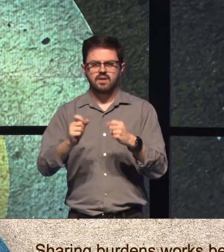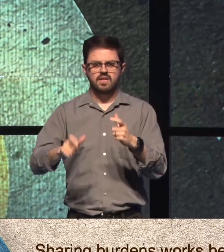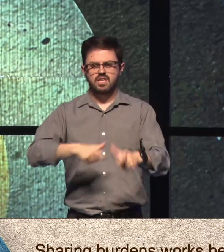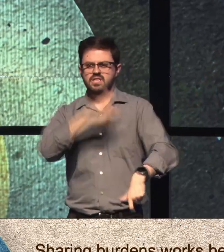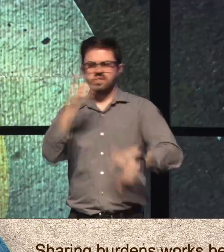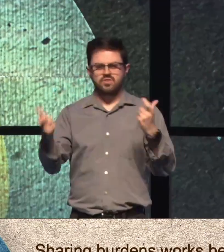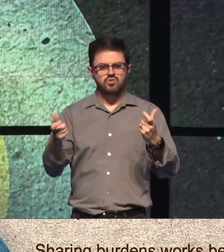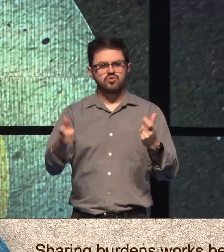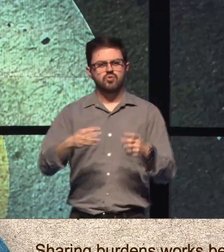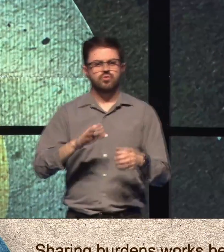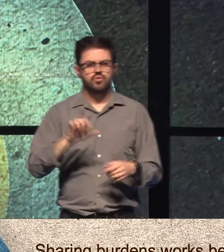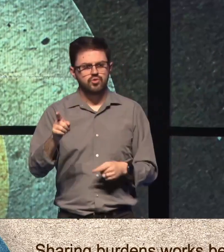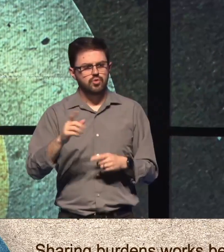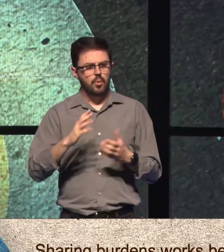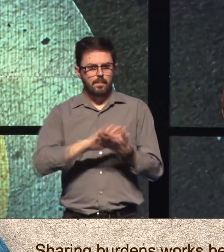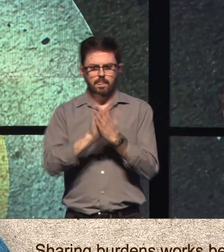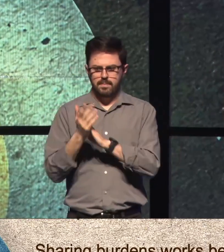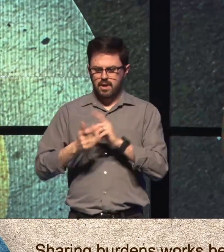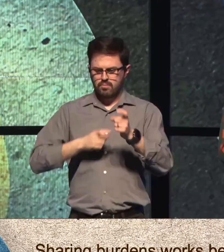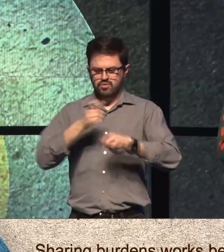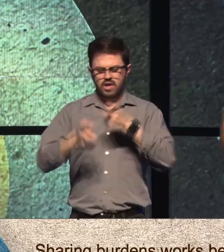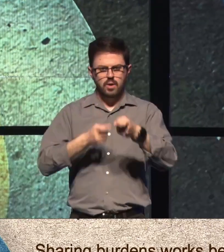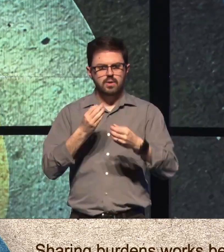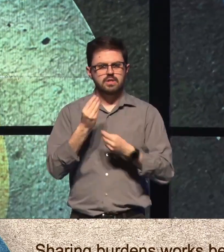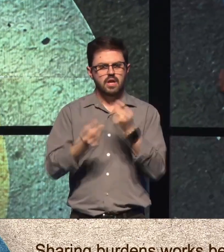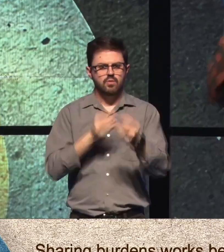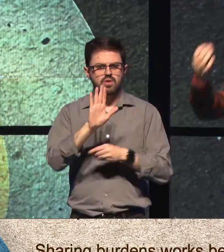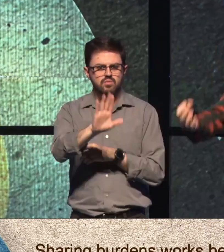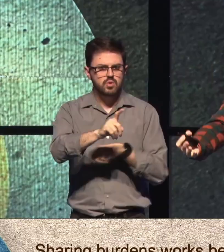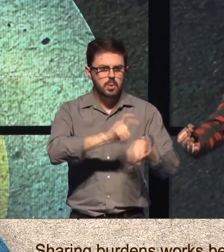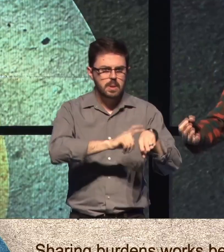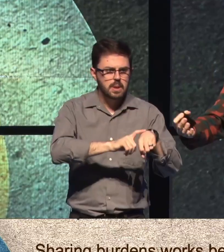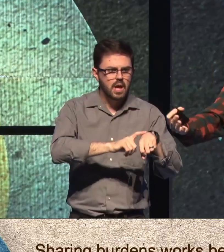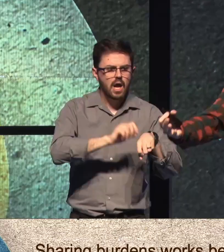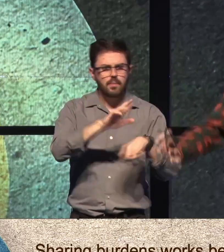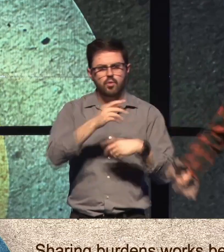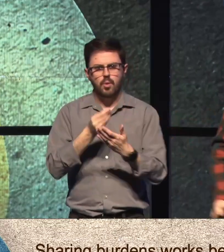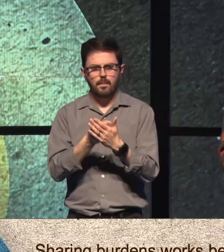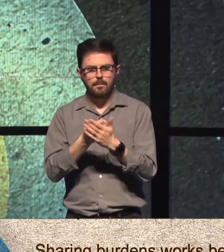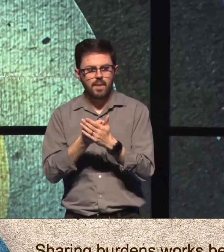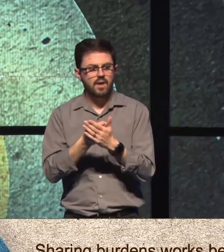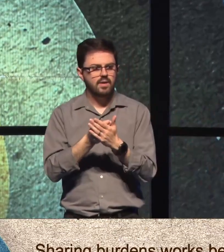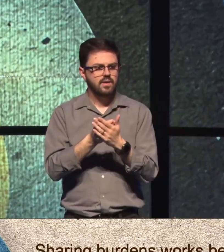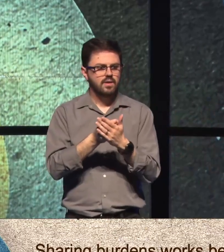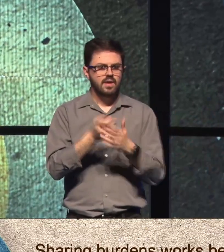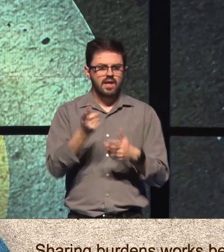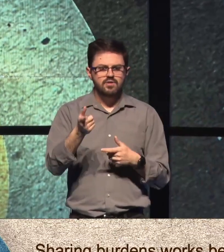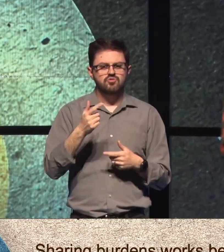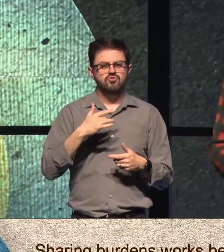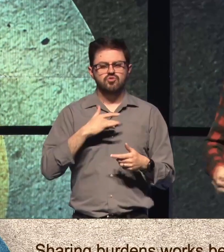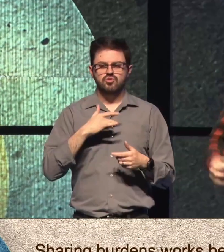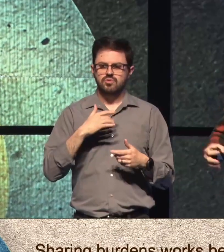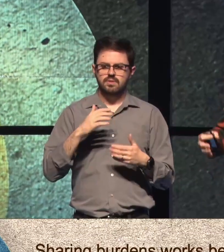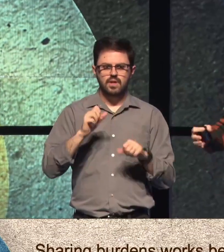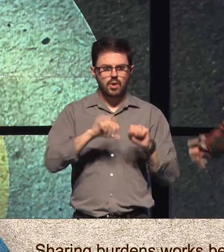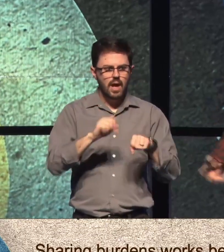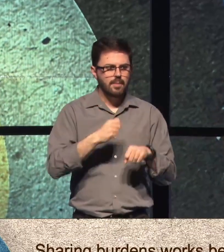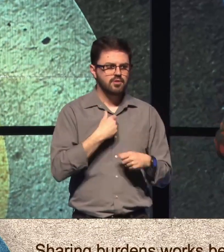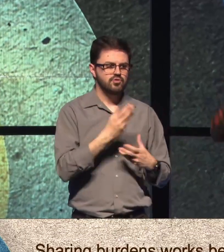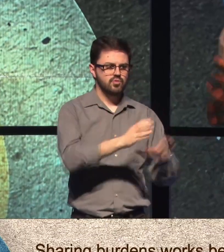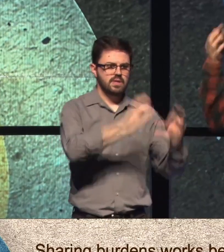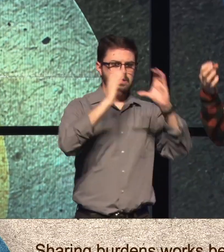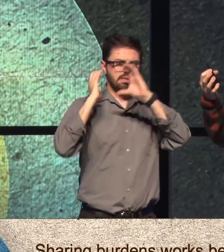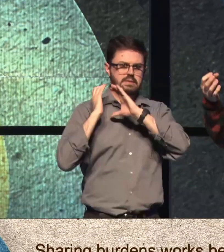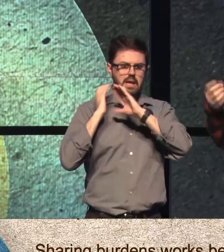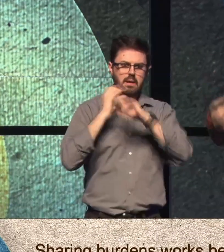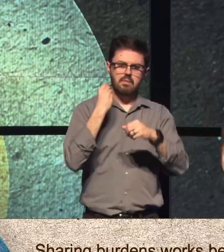time because what you can do with your time, and you become this high capacity burden carrier through your time, or you become a high